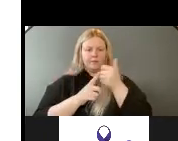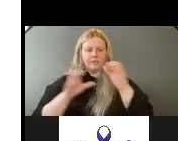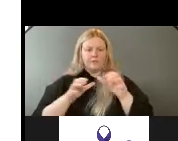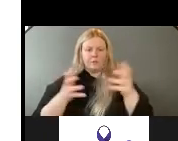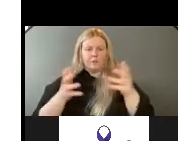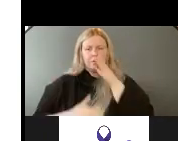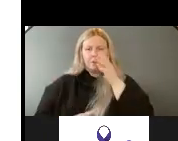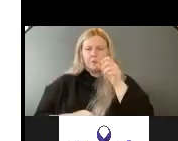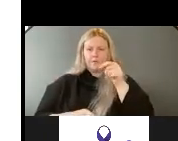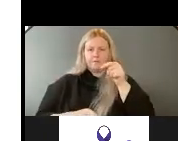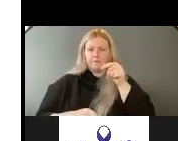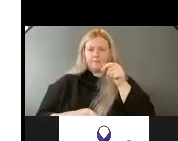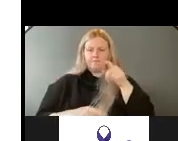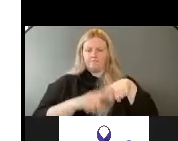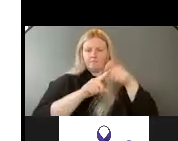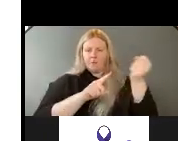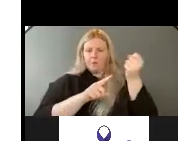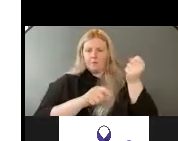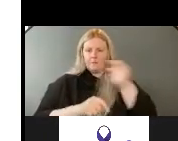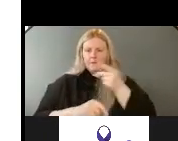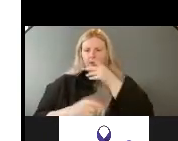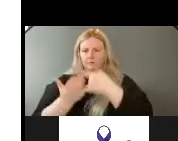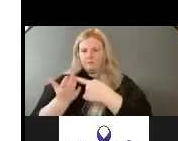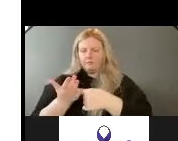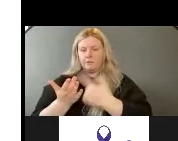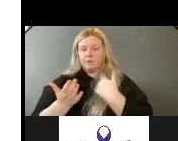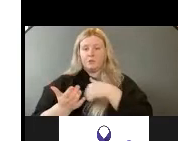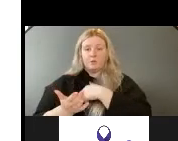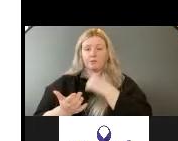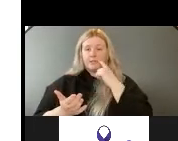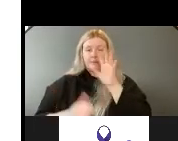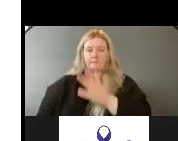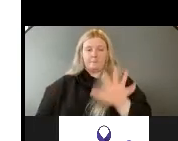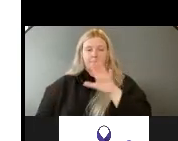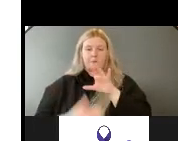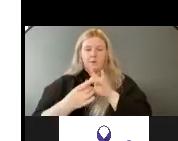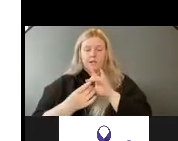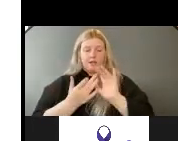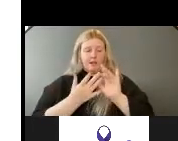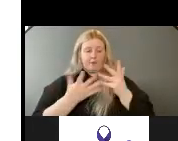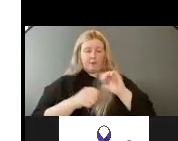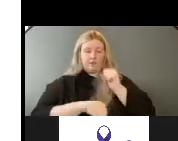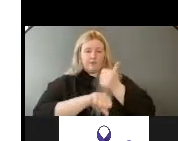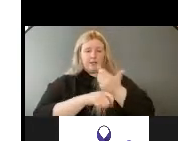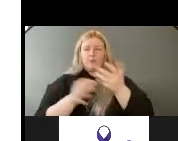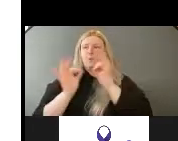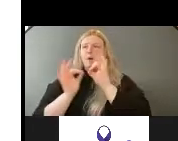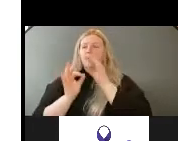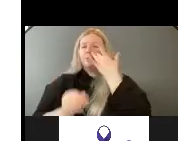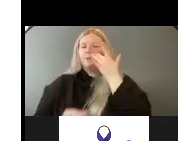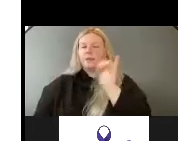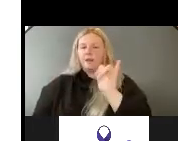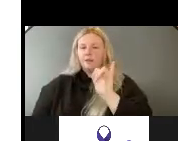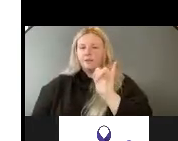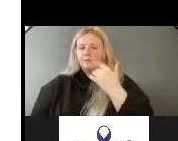that. We've done some estimates based on the existing networks. What would it actually cost to put this kind